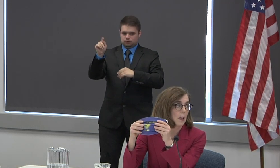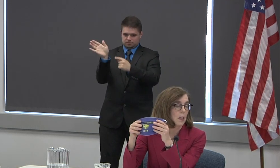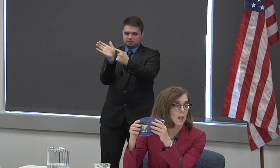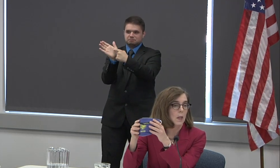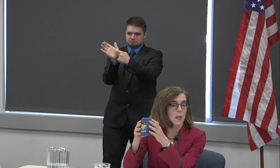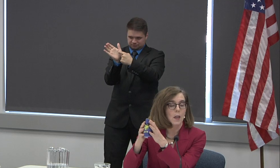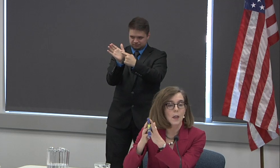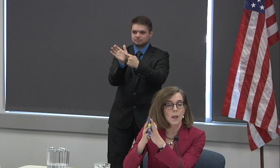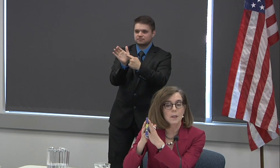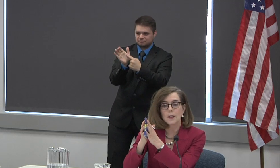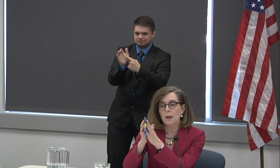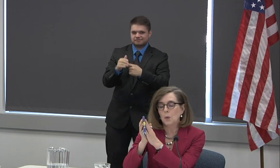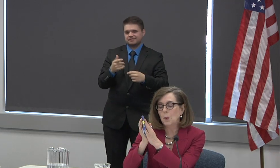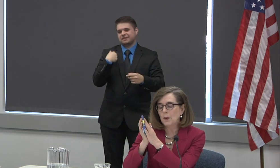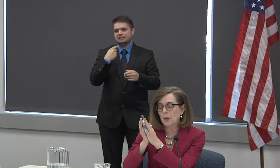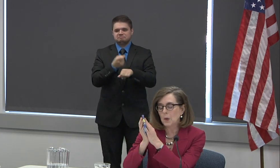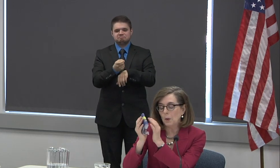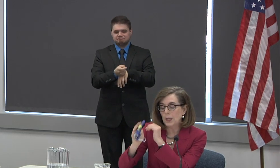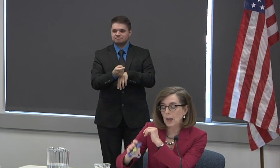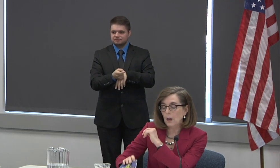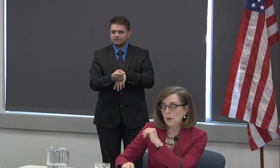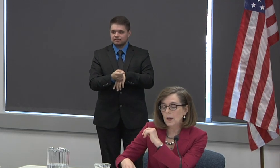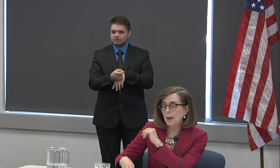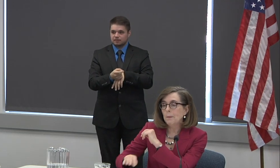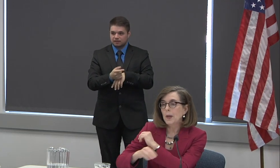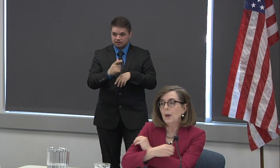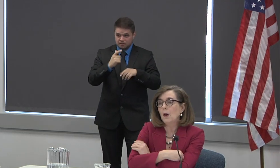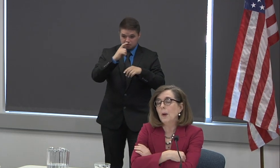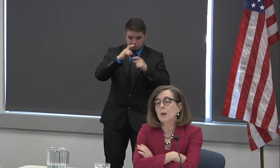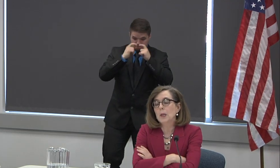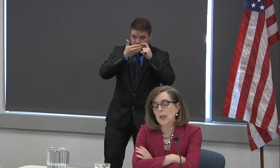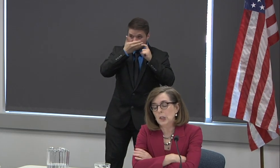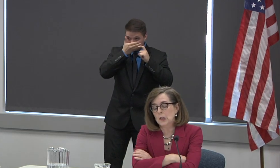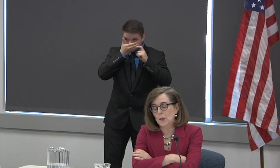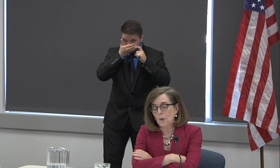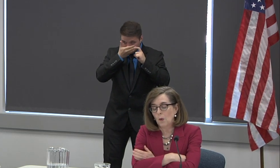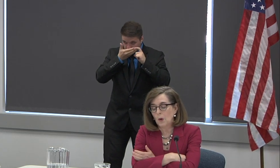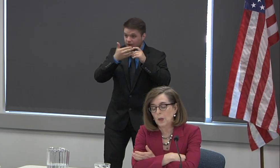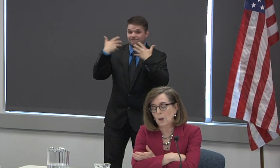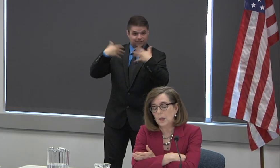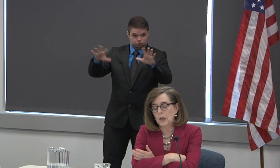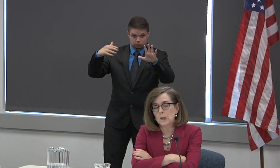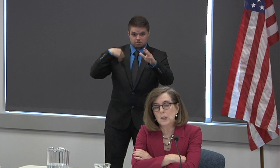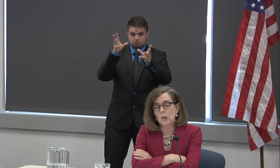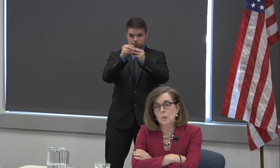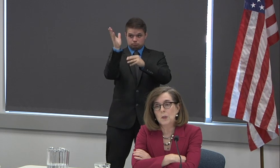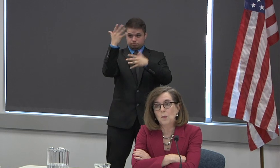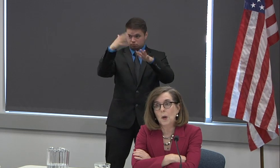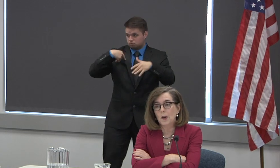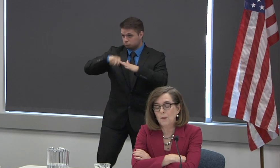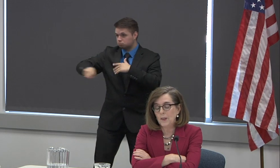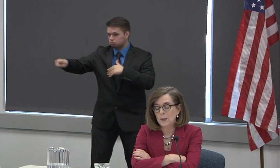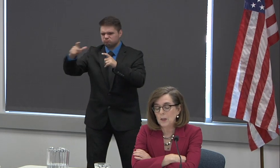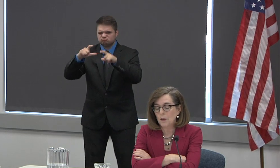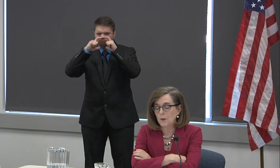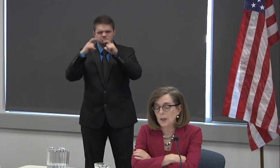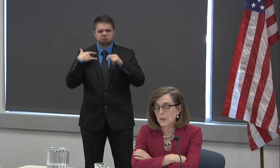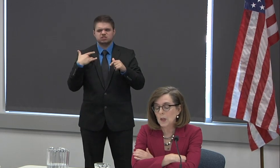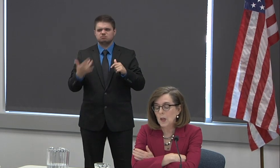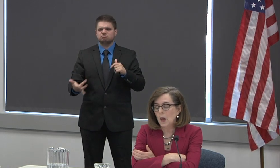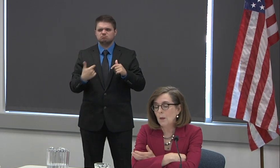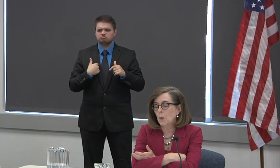in, and I will wear them going out. But our recommendations for Oregonians in terms of wearing face